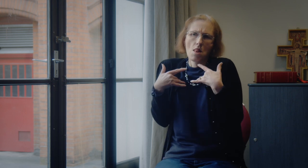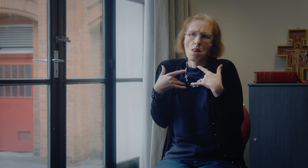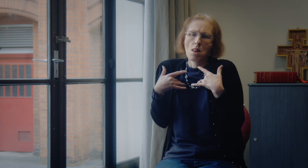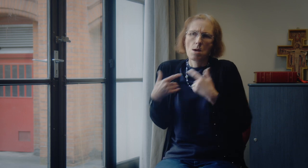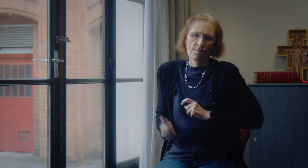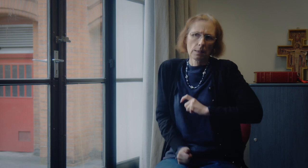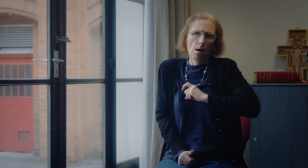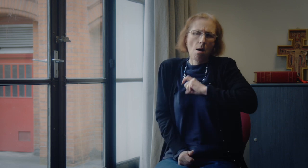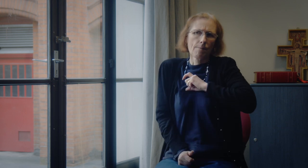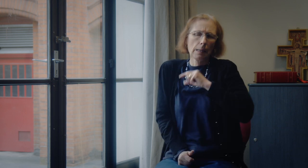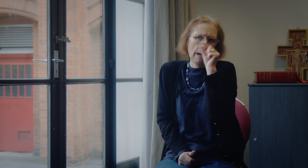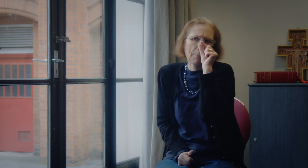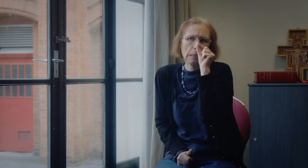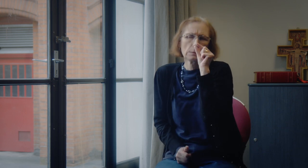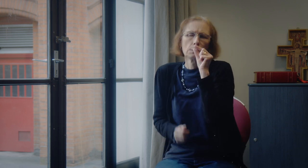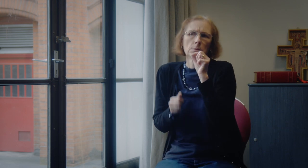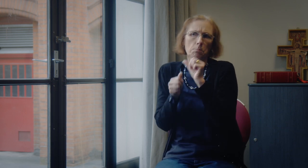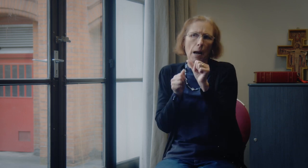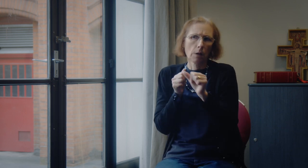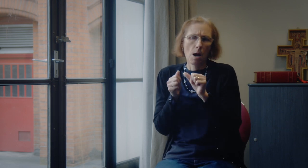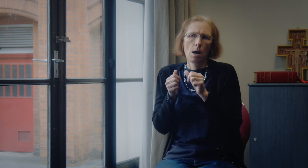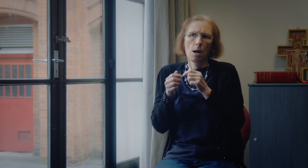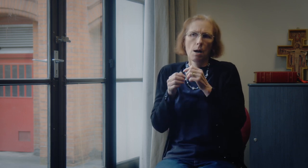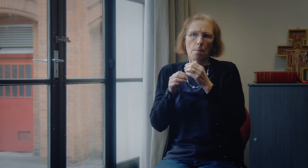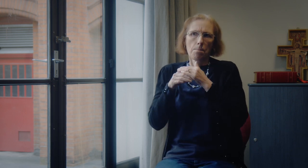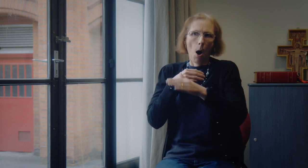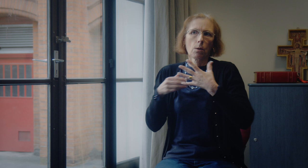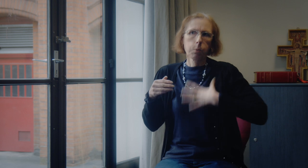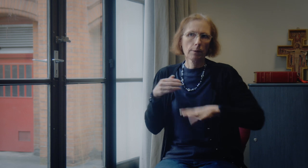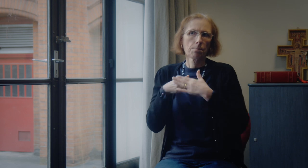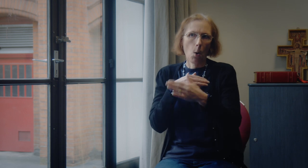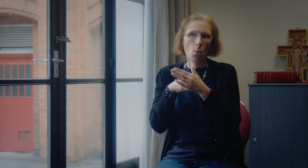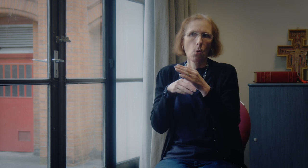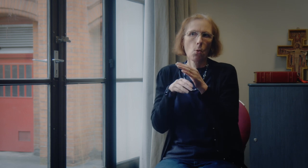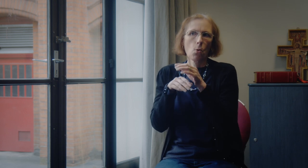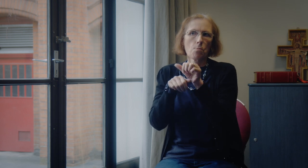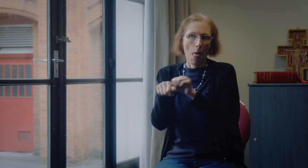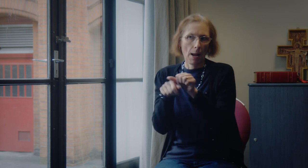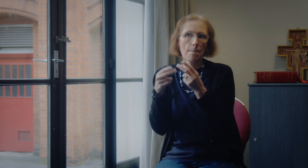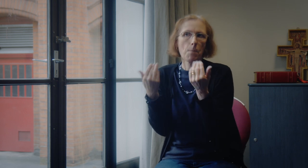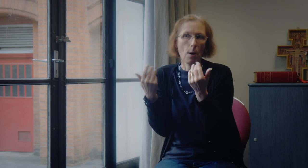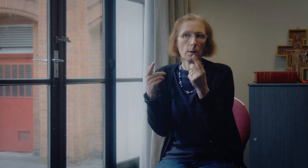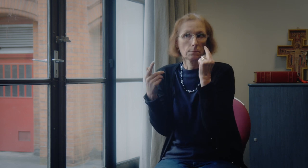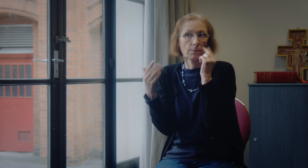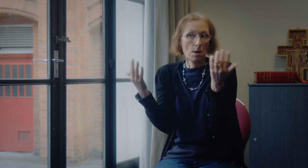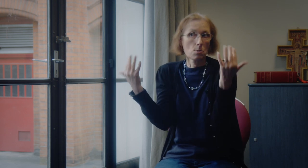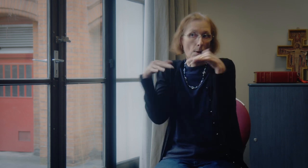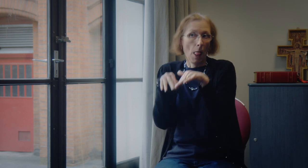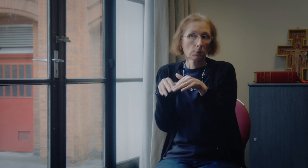So learning and being taught, that really gives me confidence. It's much better for me. But I want to learn more about the